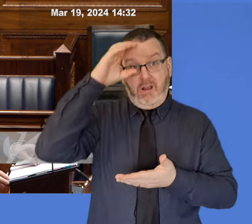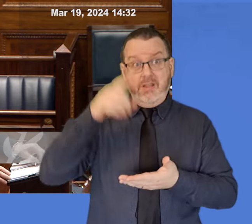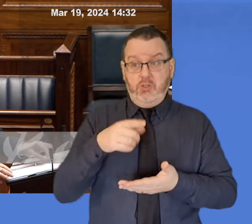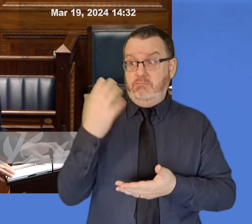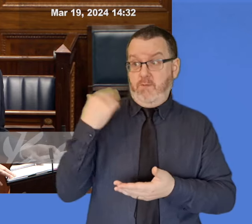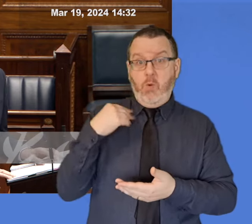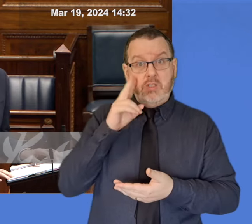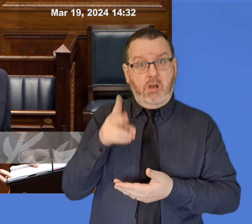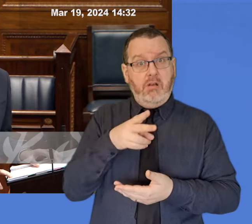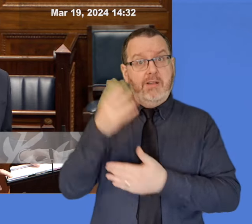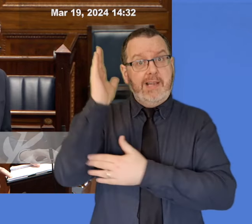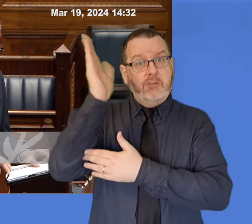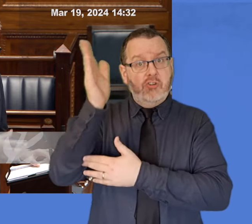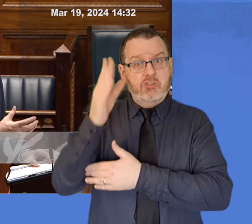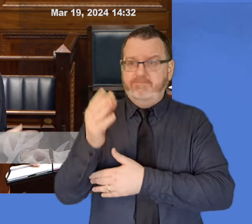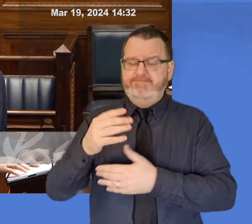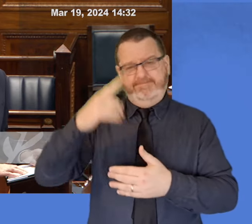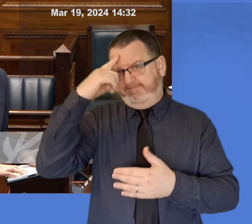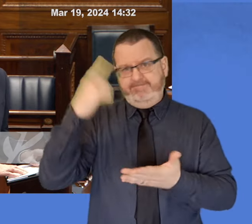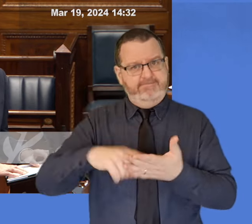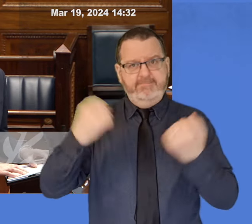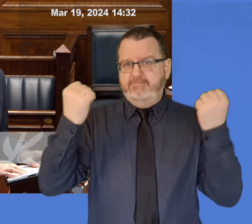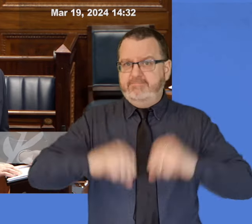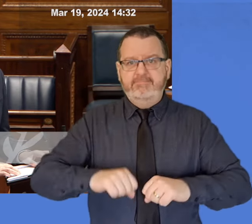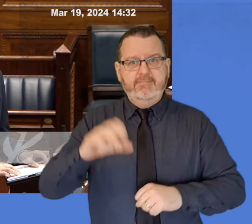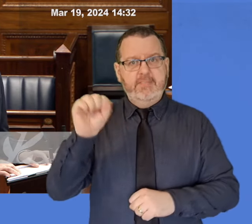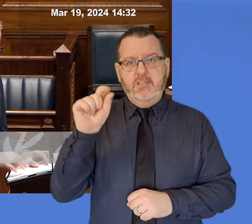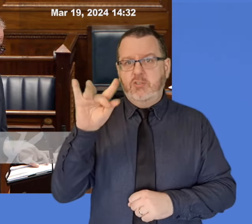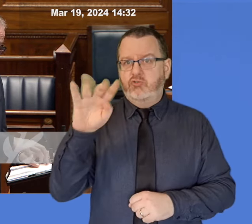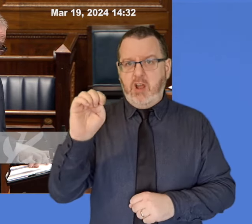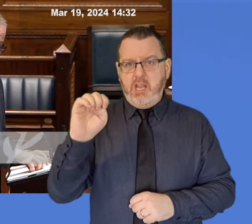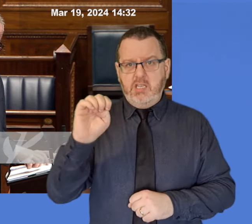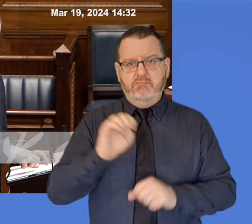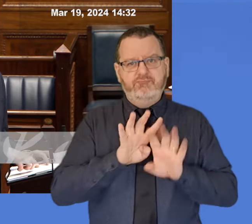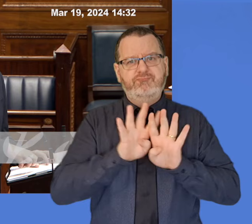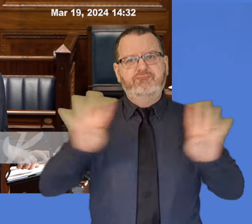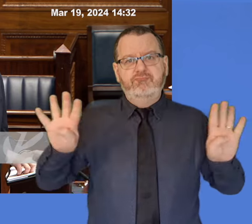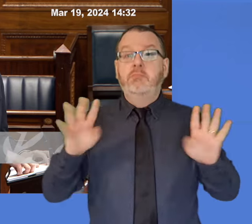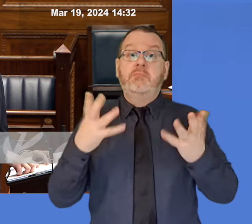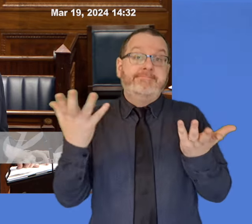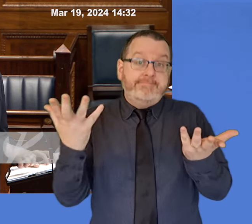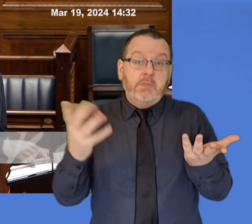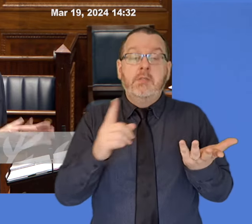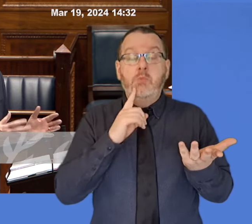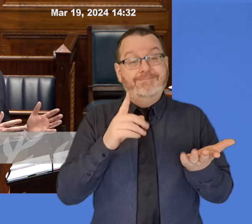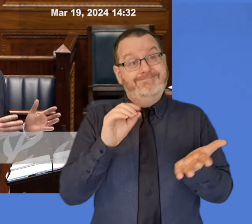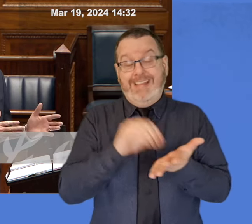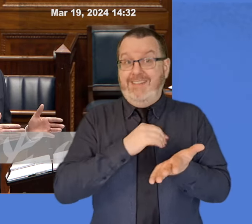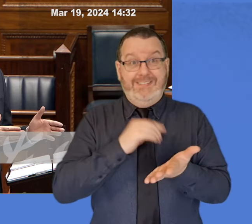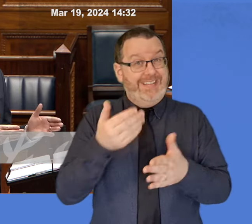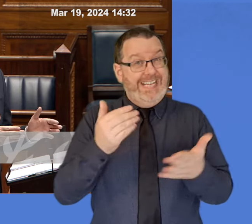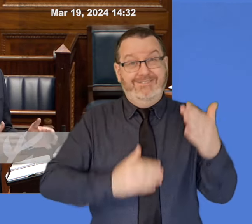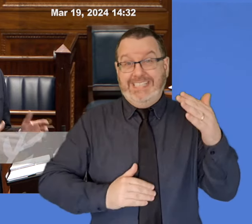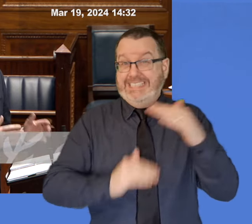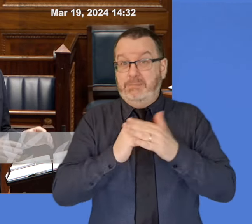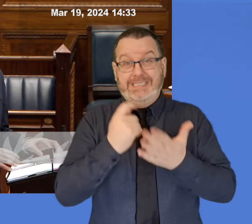out on the picket lines over many years. I think it's a very legitimate demand that they have. What we're trying to do is to get, in terms of the envelope that's